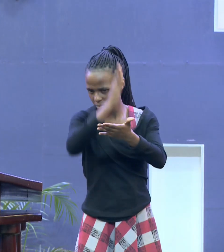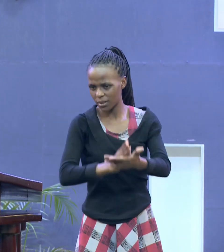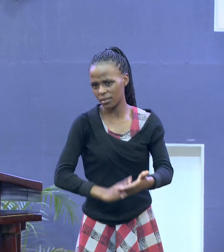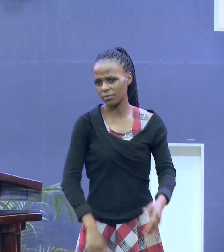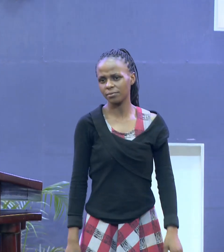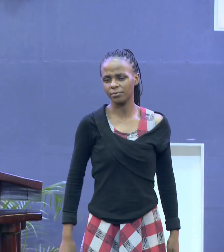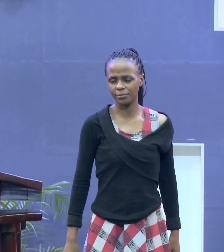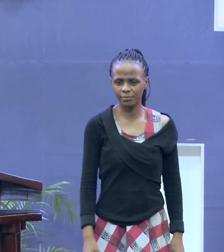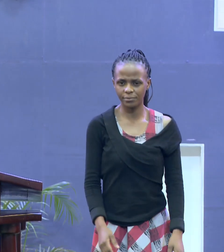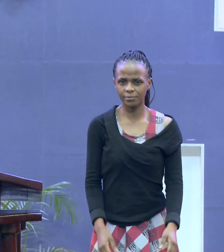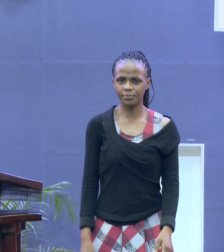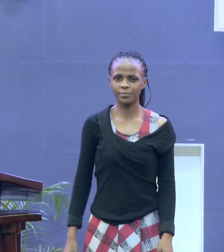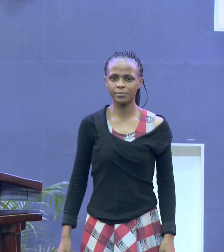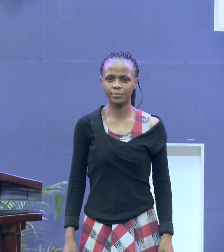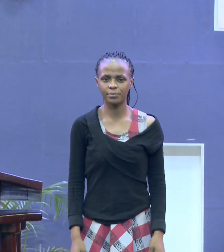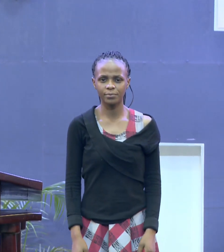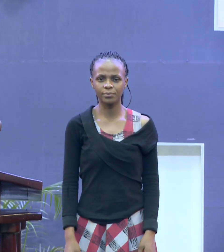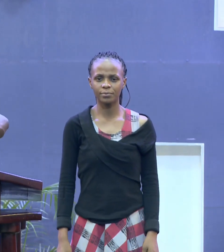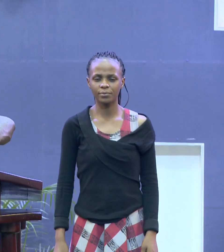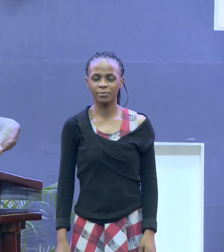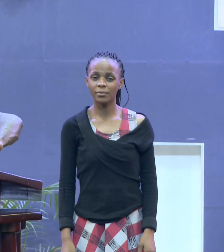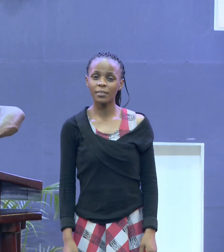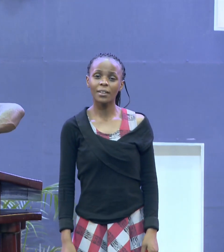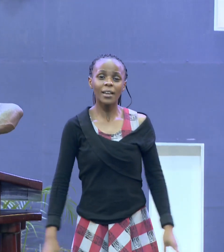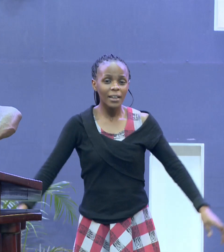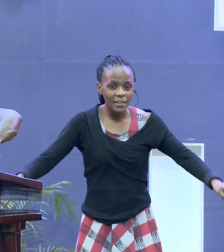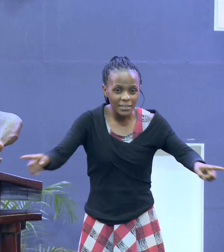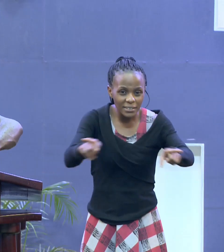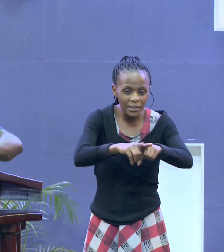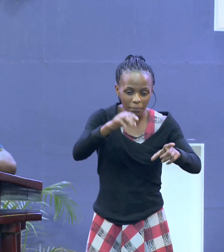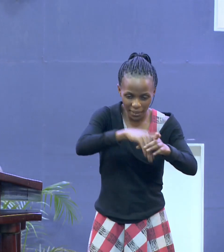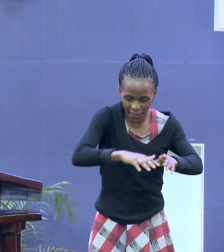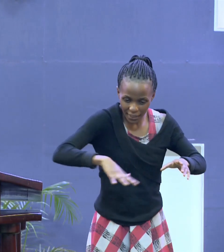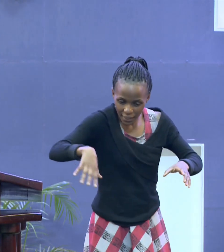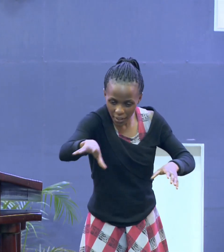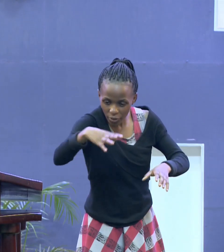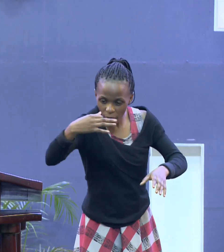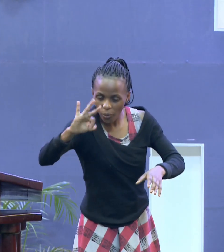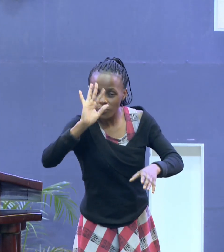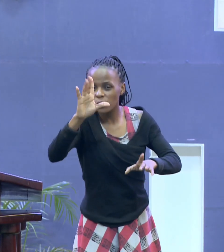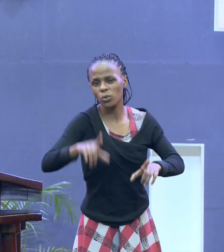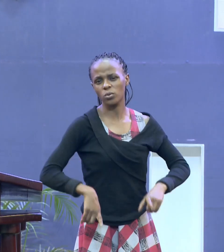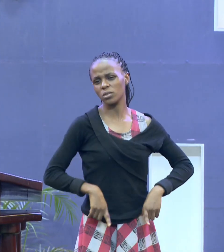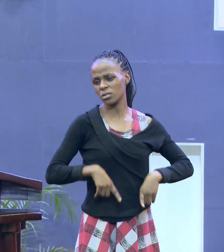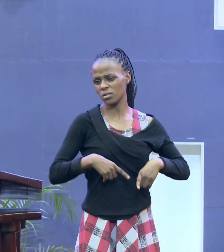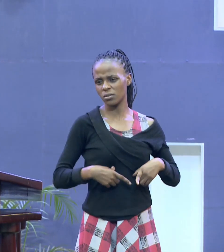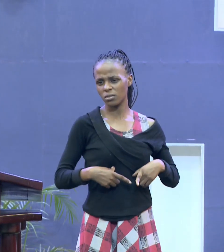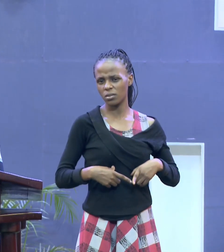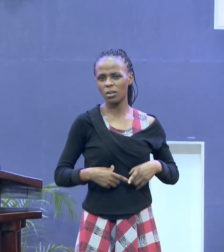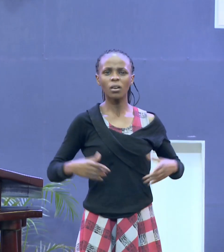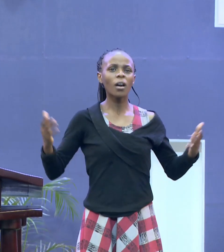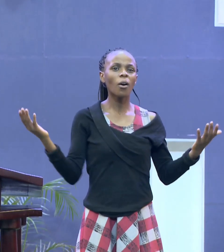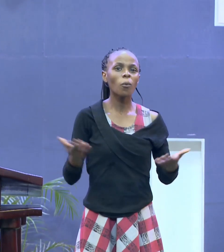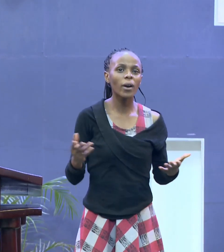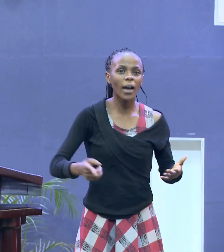n'okikwatako olwo nno eddembe erikifuuka kintu kyo. So in that aspect of your life, kale mu nsonda ey'obulamu obwo, where you